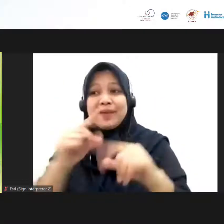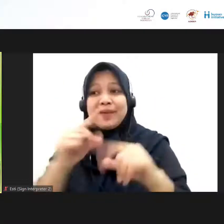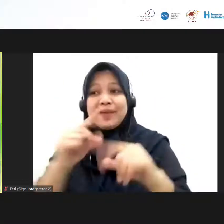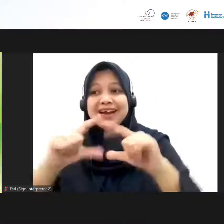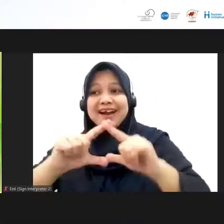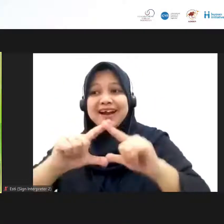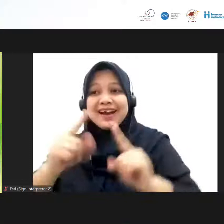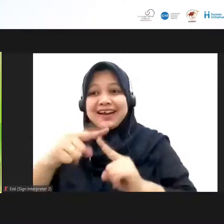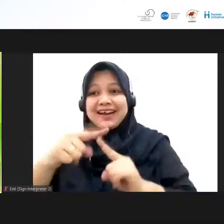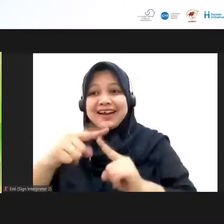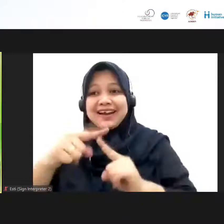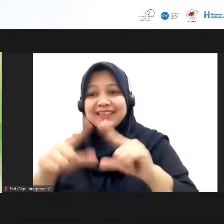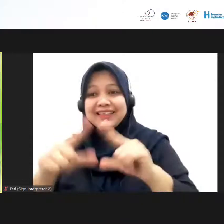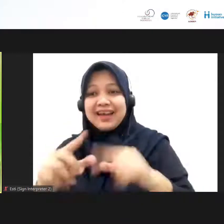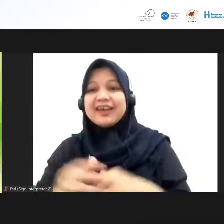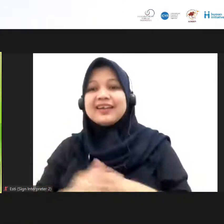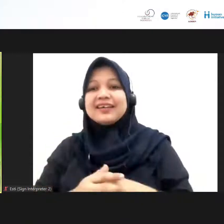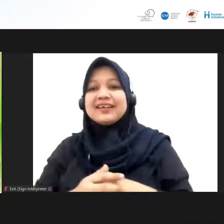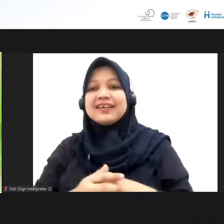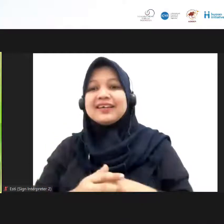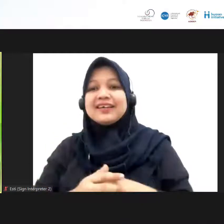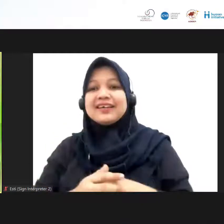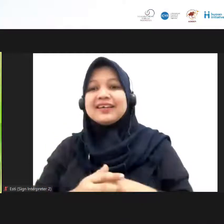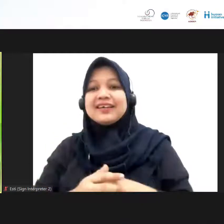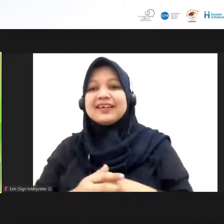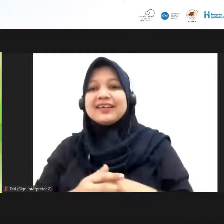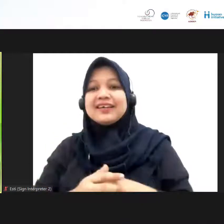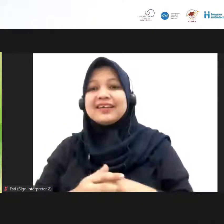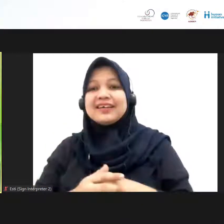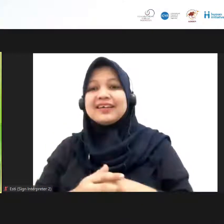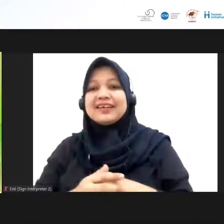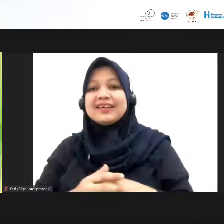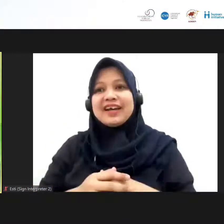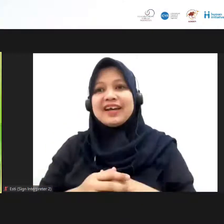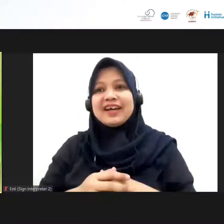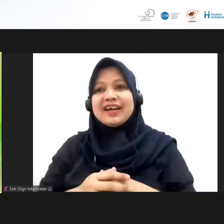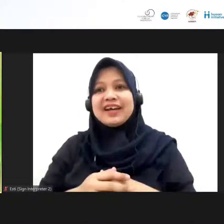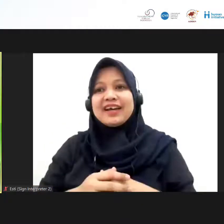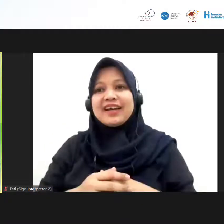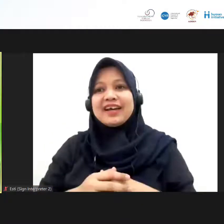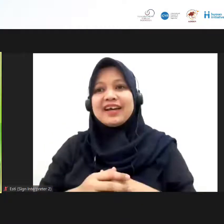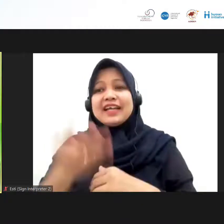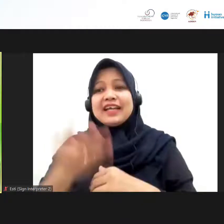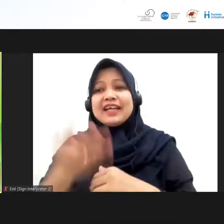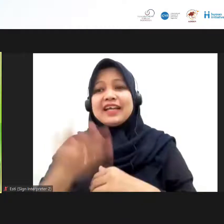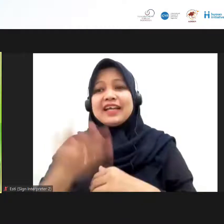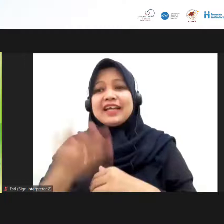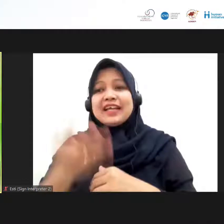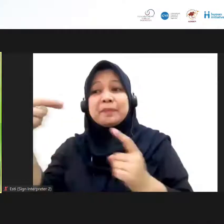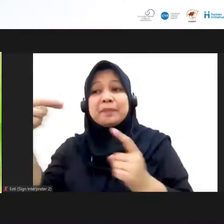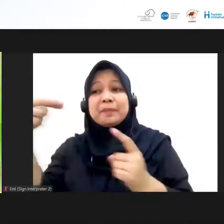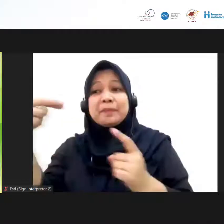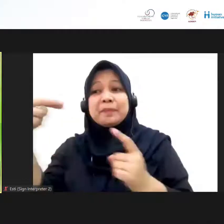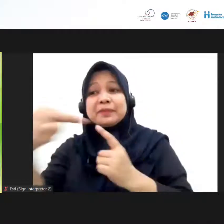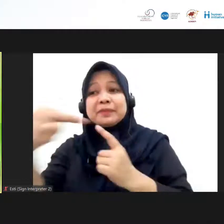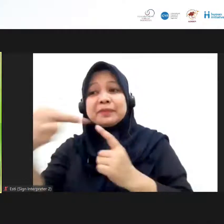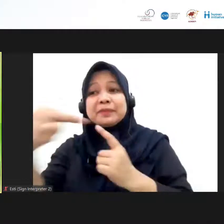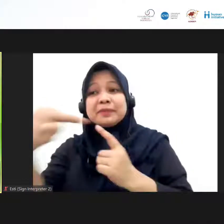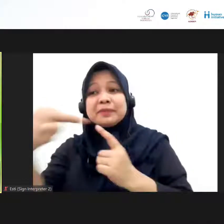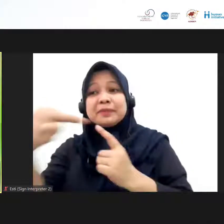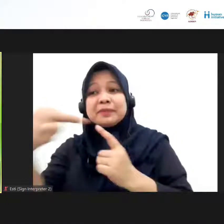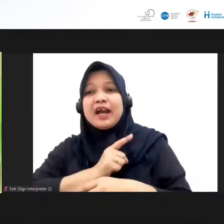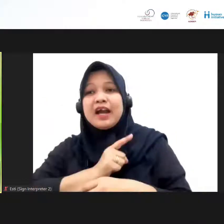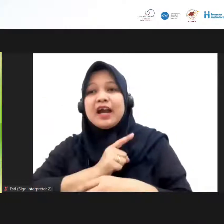sorry, I guess from what you're seeing in your perspective, what capacity support do you think CSOs